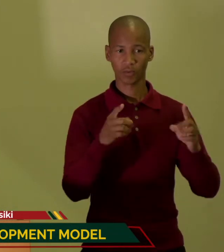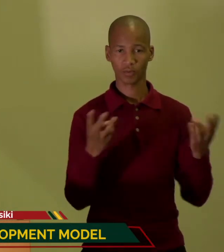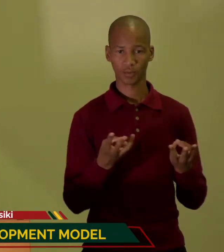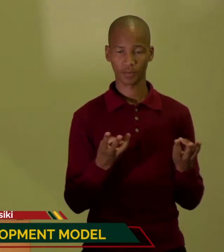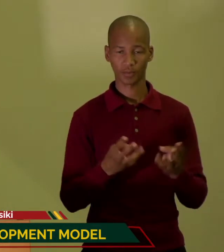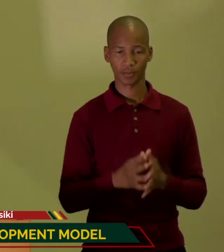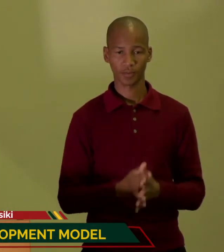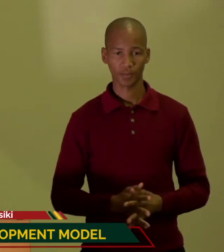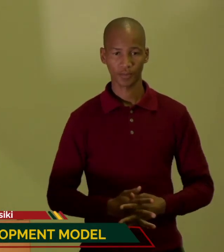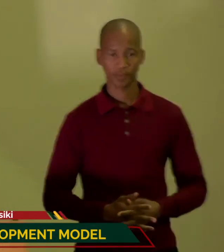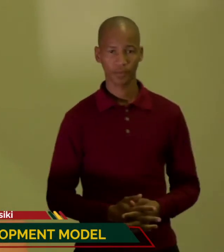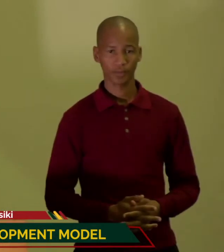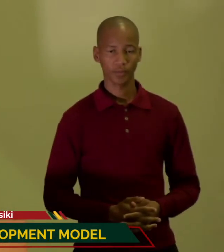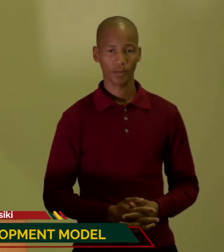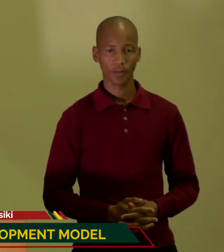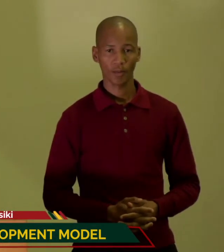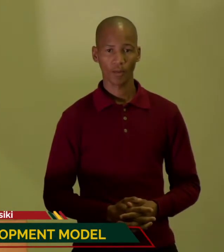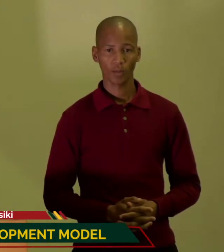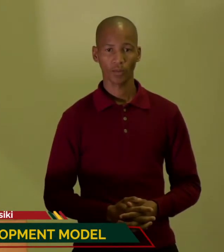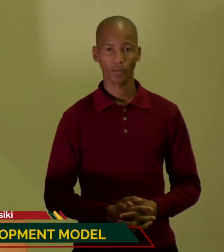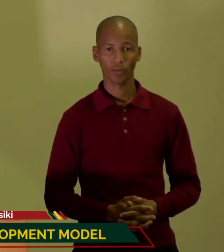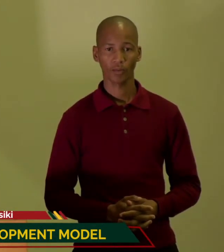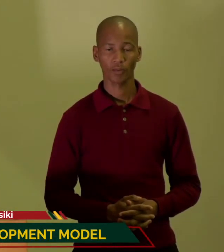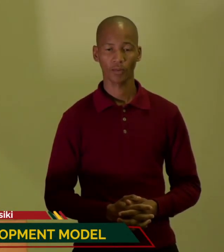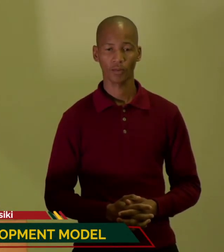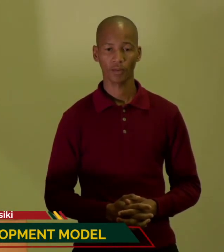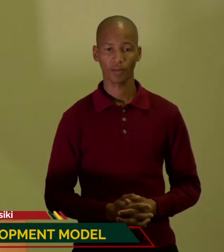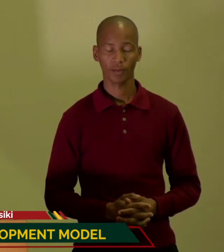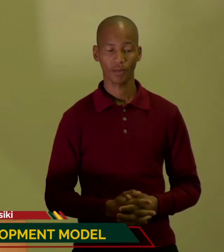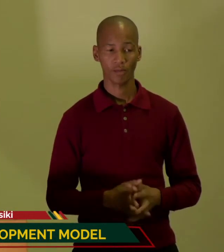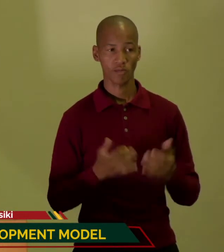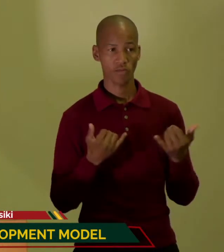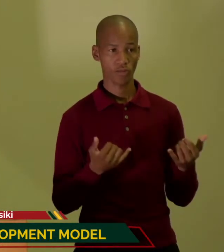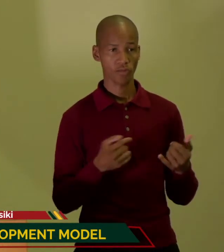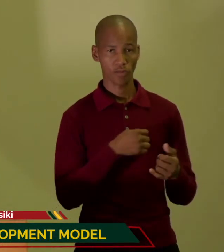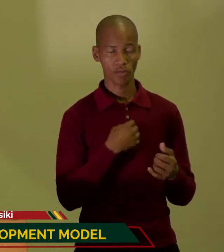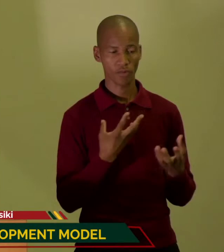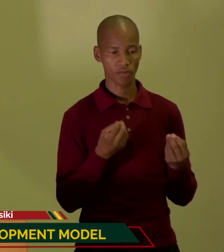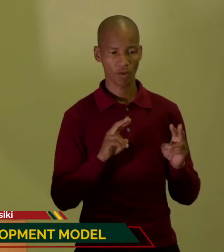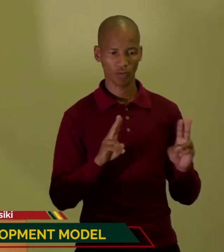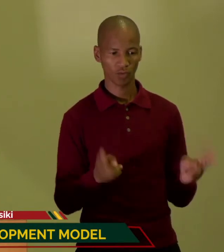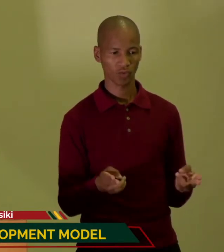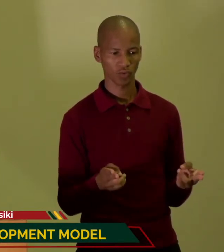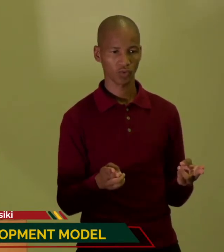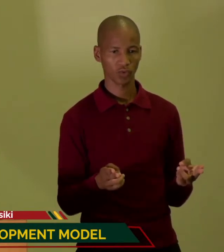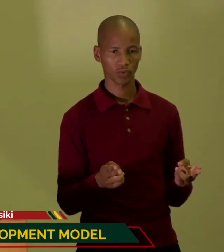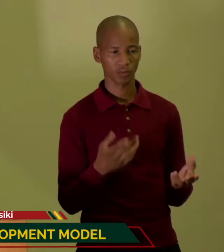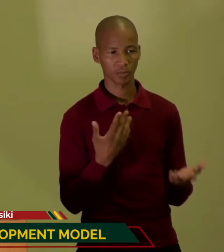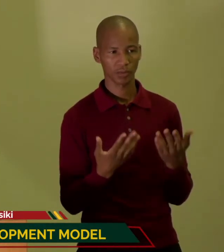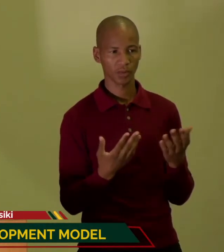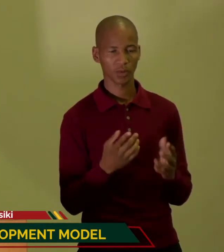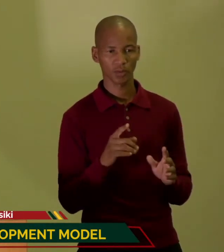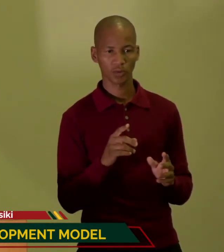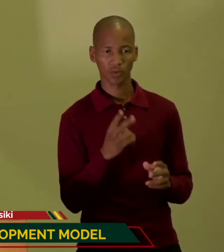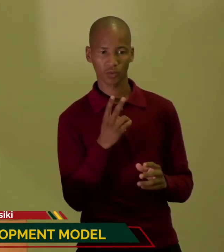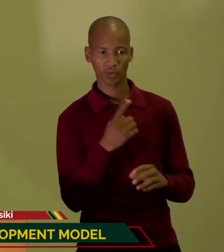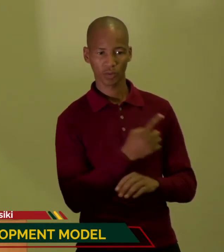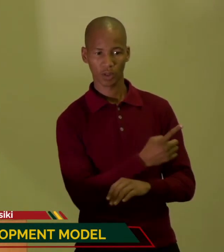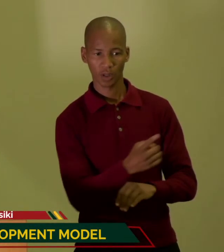today, we shall have this short session. It will be less than 2 hours.